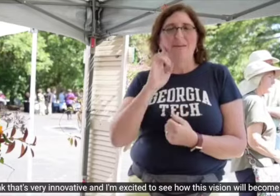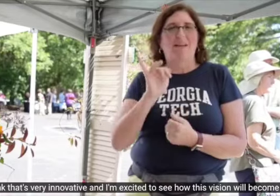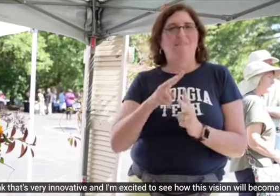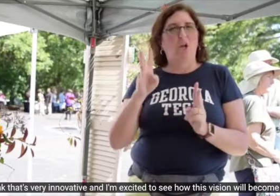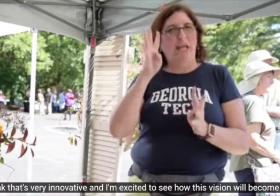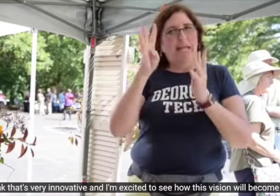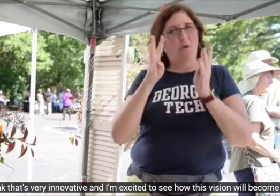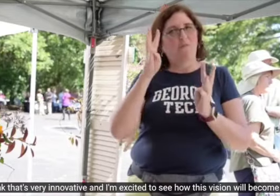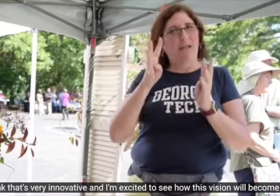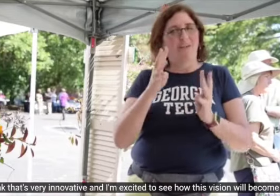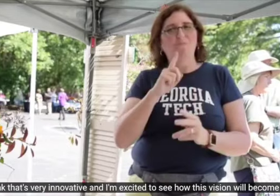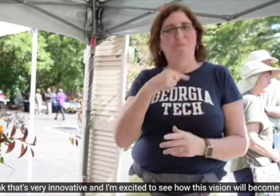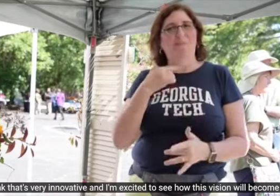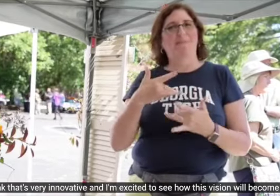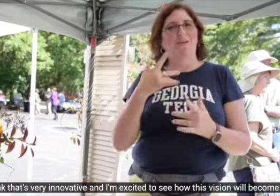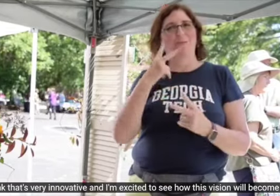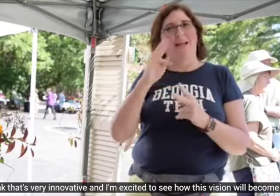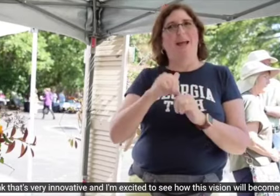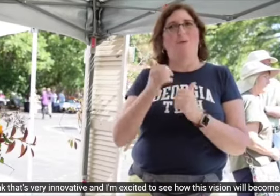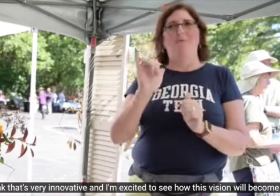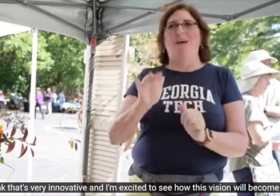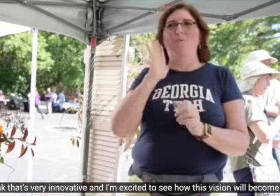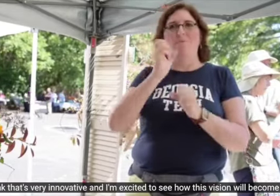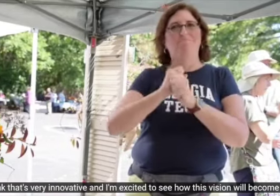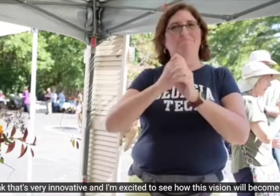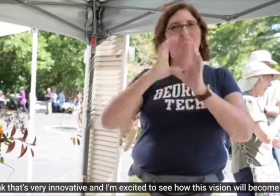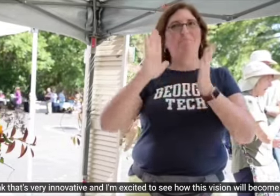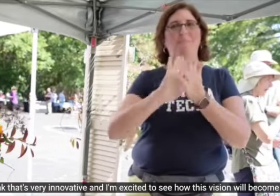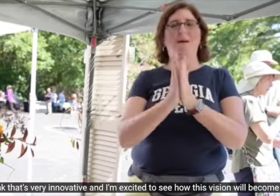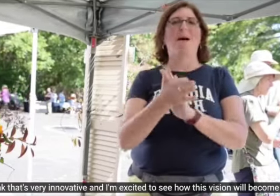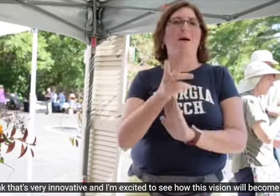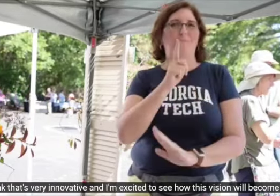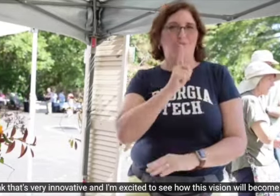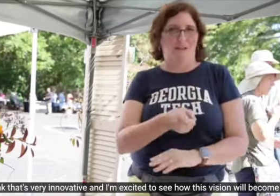I think that's very innovative, and I'm excited to see how this vision will become reality.